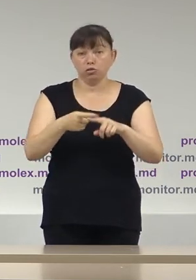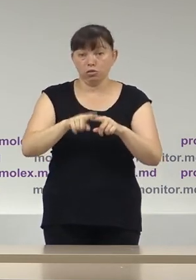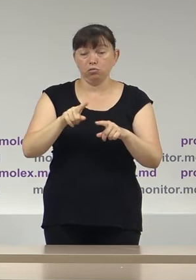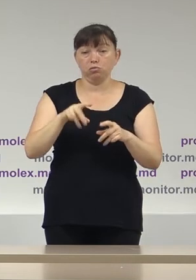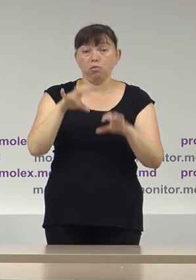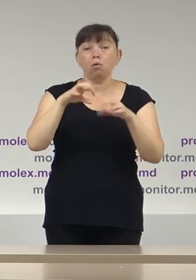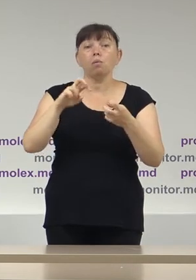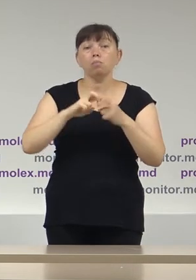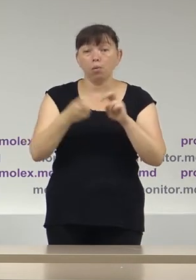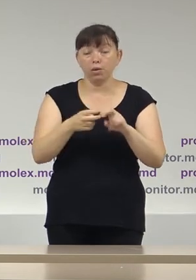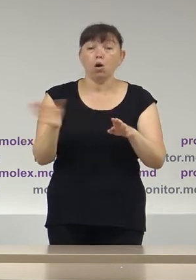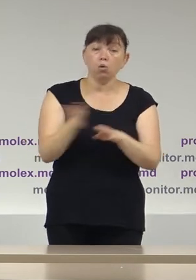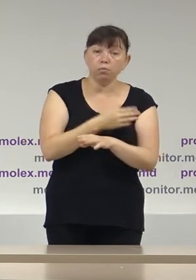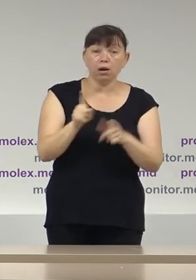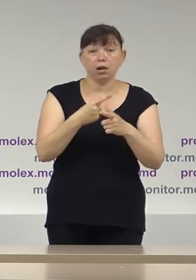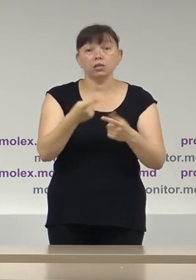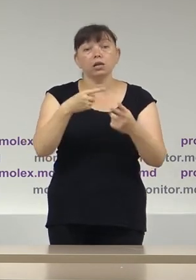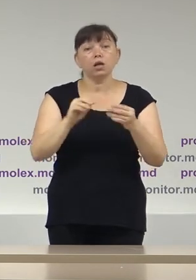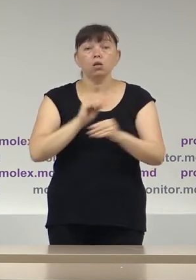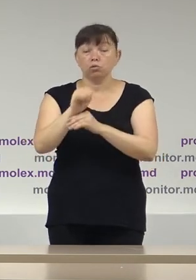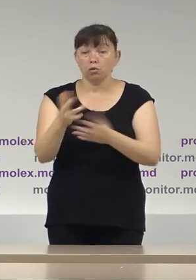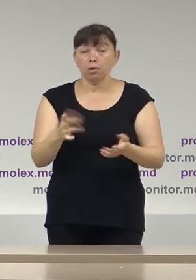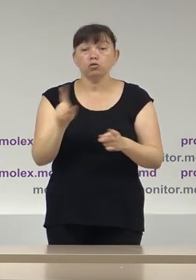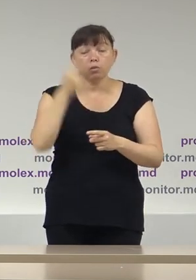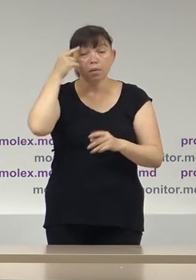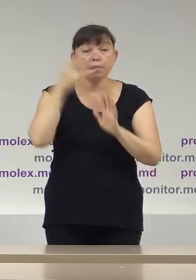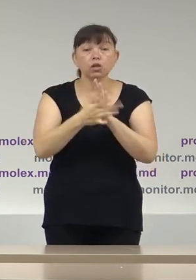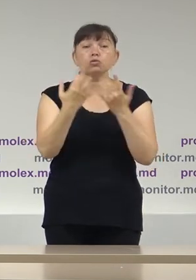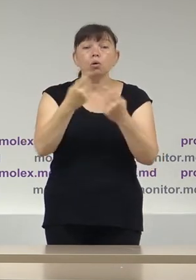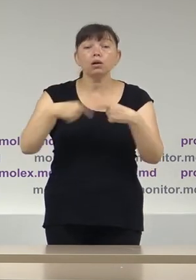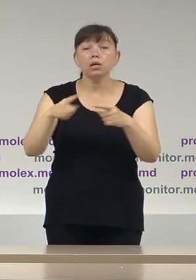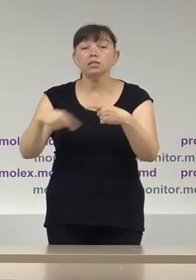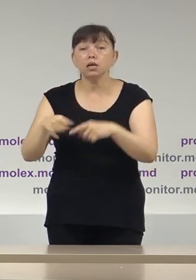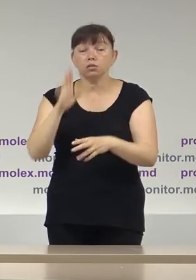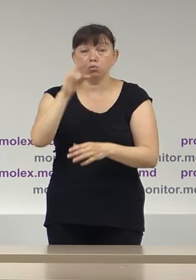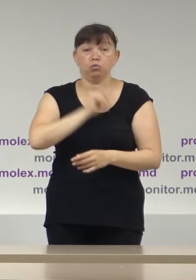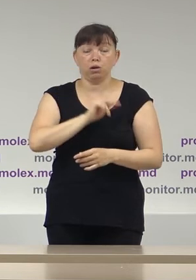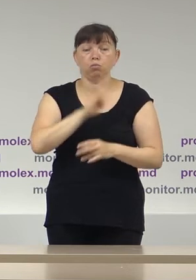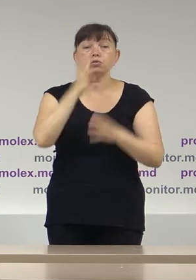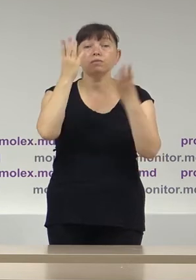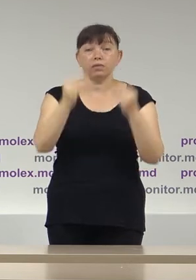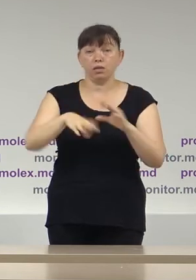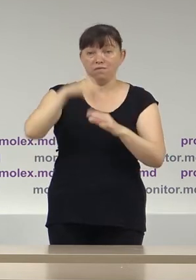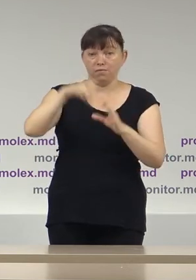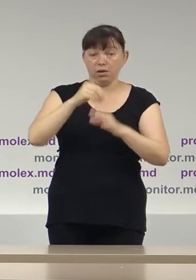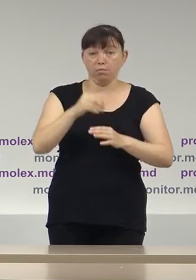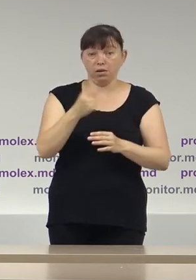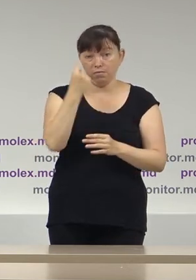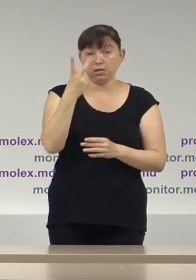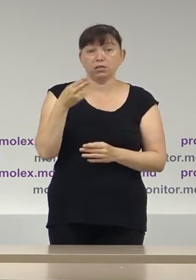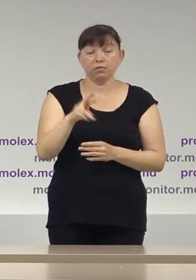to resolve this legal issue, so that to know clearly how